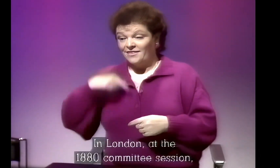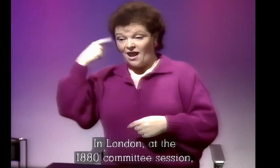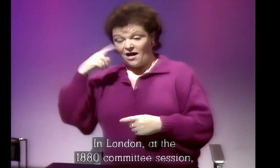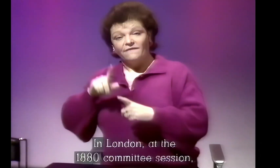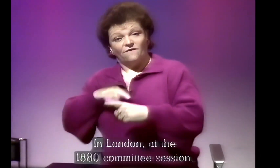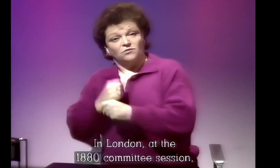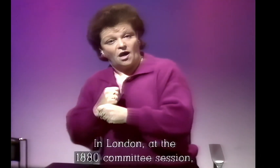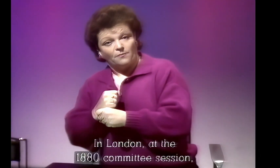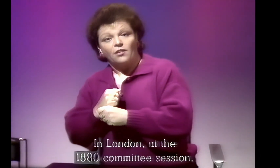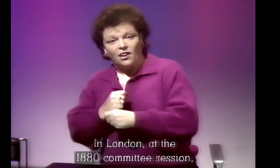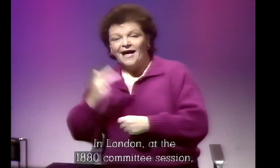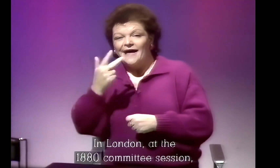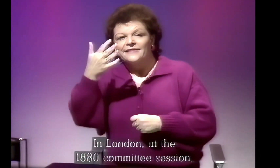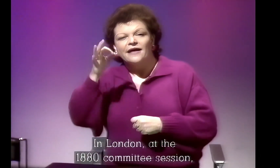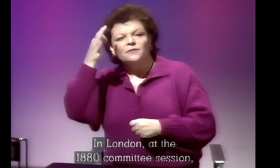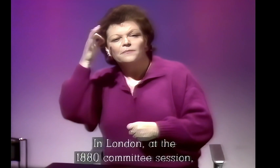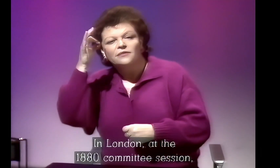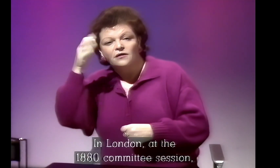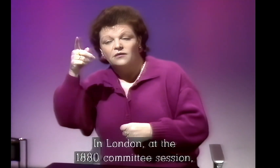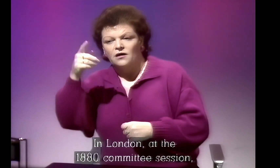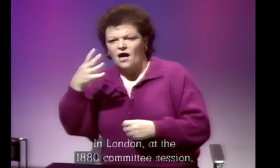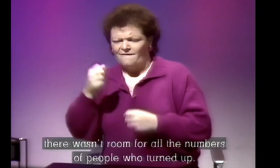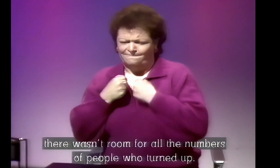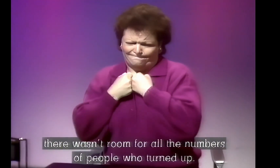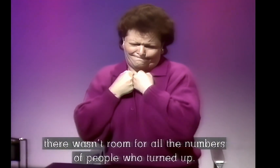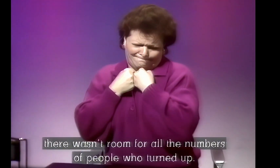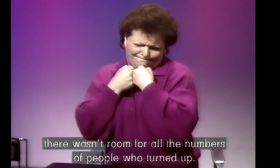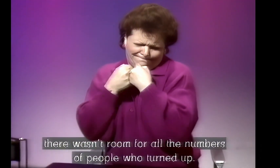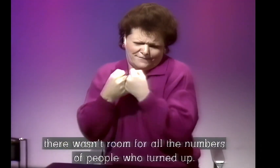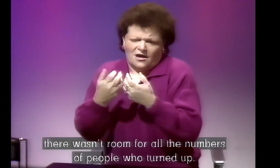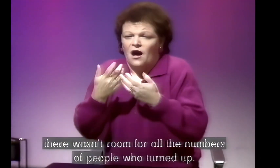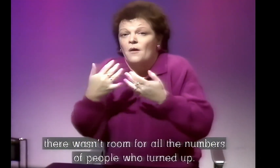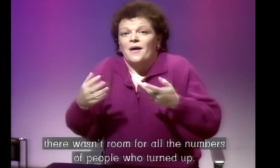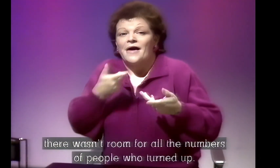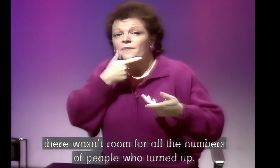at the 1880 committee session, there wasn't room for all the numbers of people who turned up.